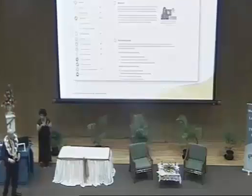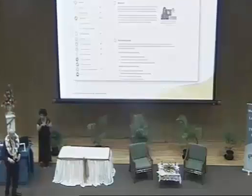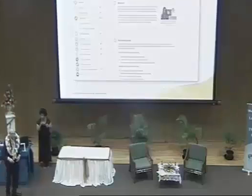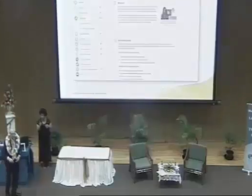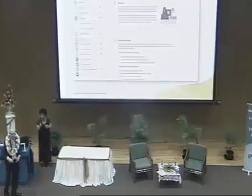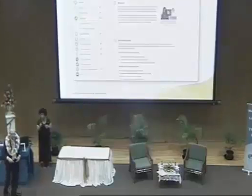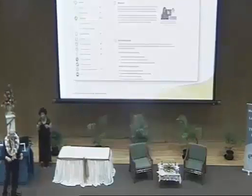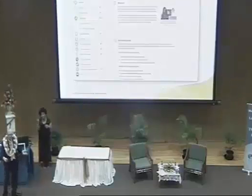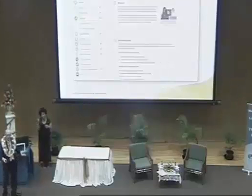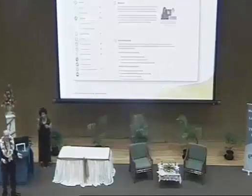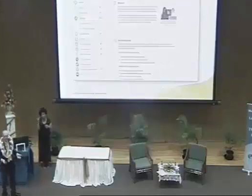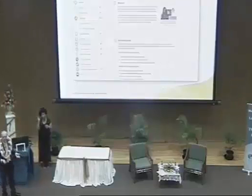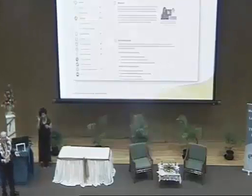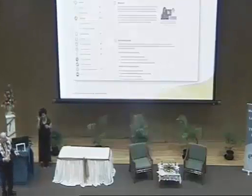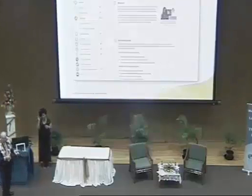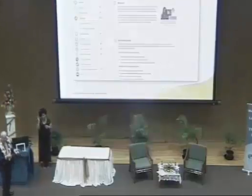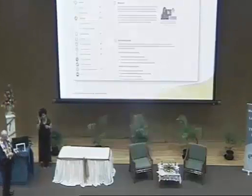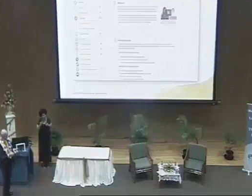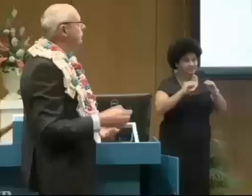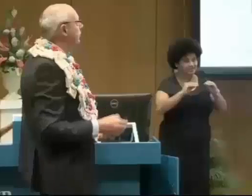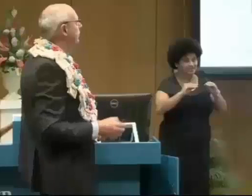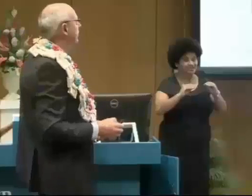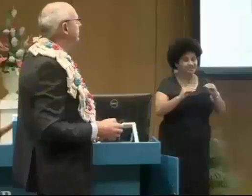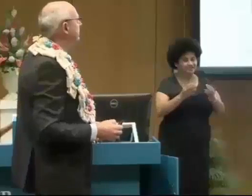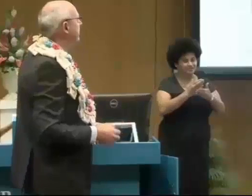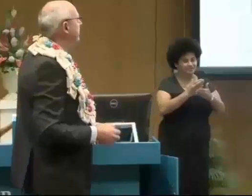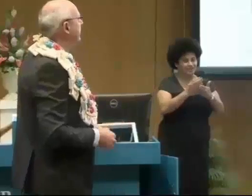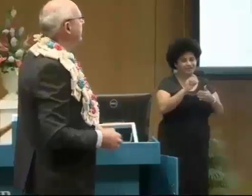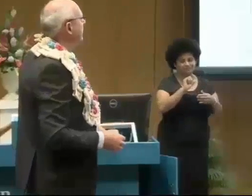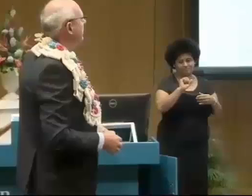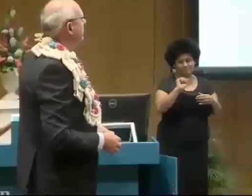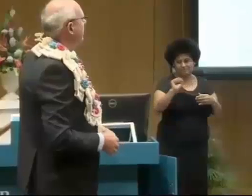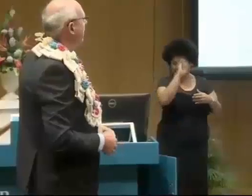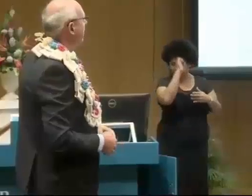Deans Learning and Teaching up there that talk about the differences and why you'd use certain things.